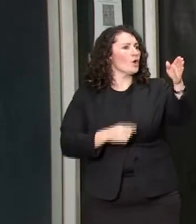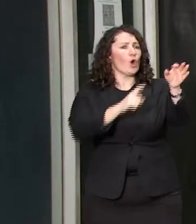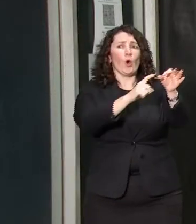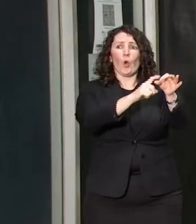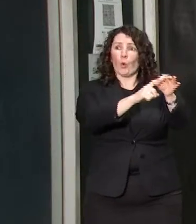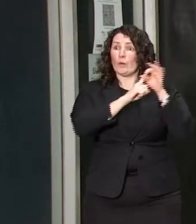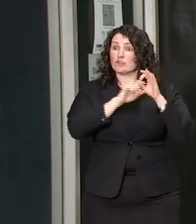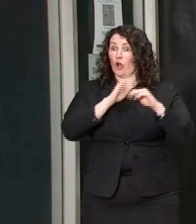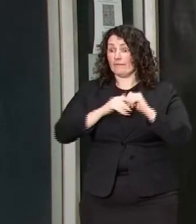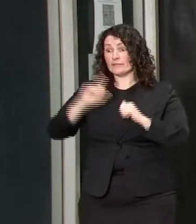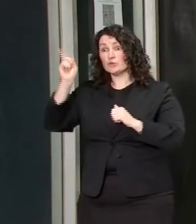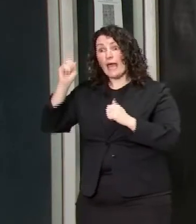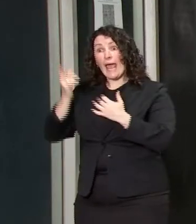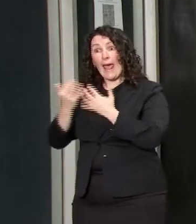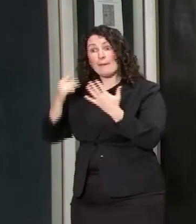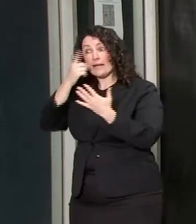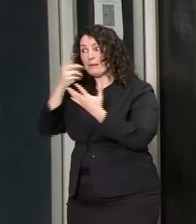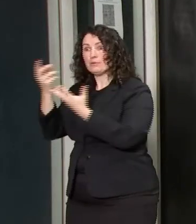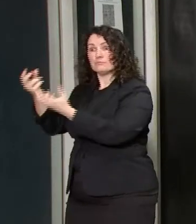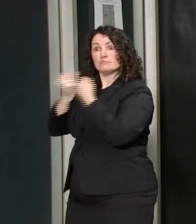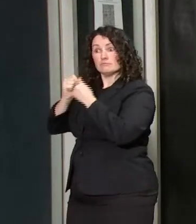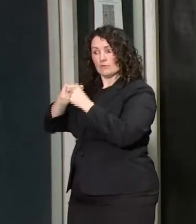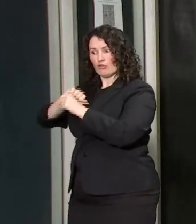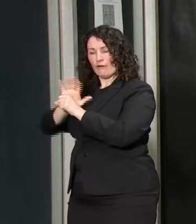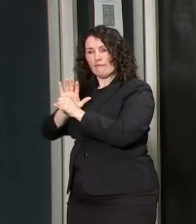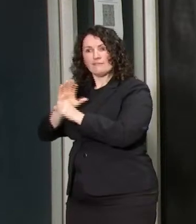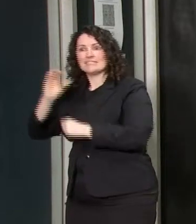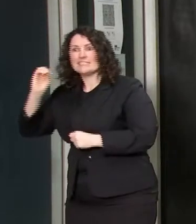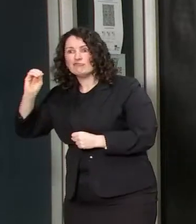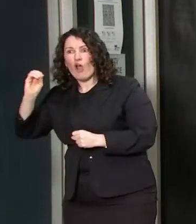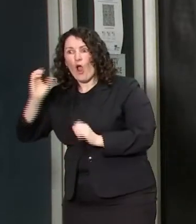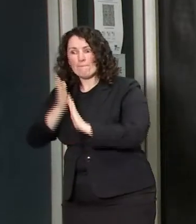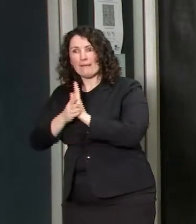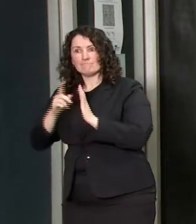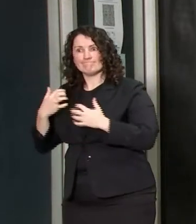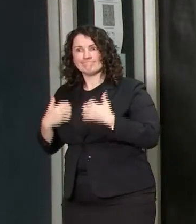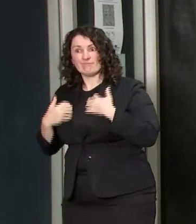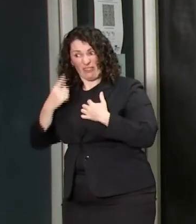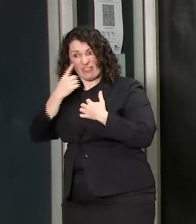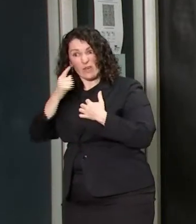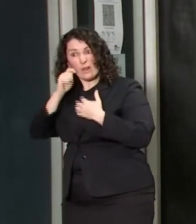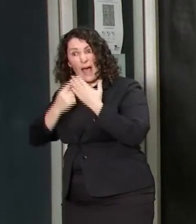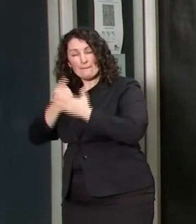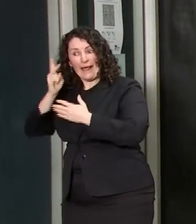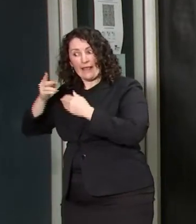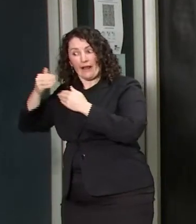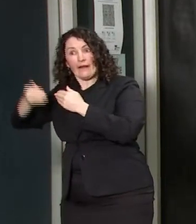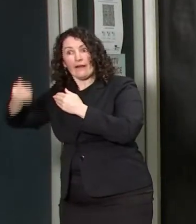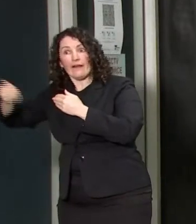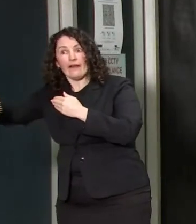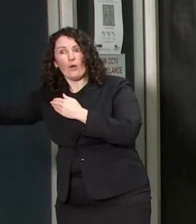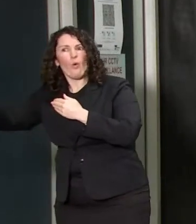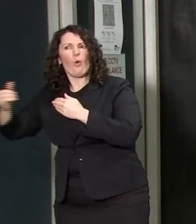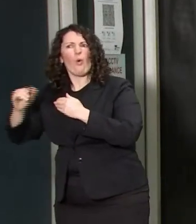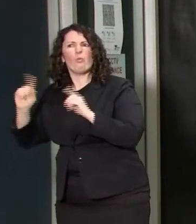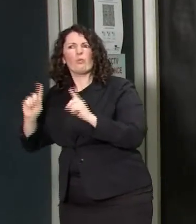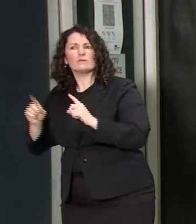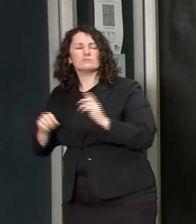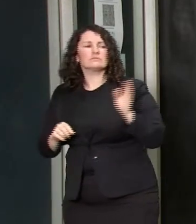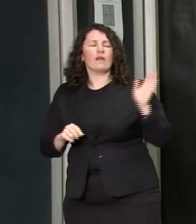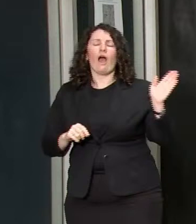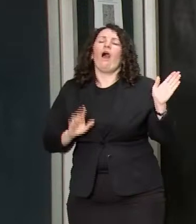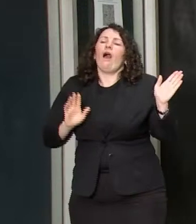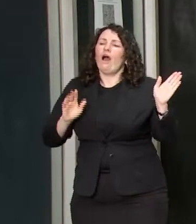that? No, I wasn't surprised by it. Obviously, all of those primary close contacts isolating at home has helped control this. All of the contact tracing work has